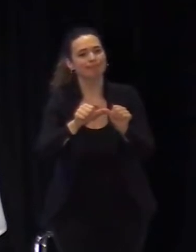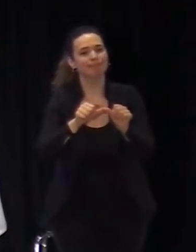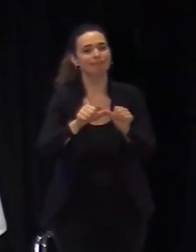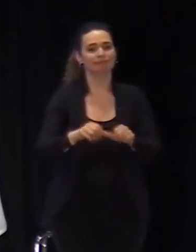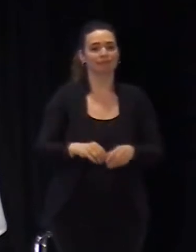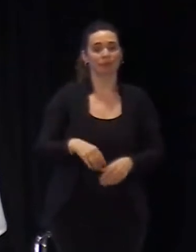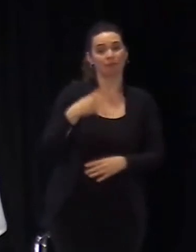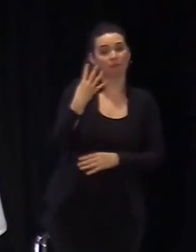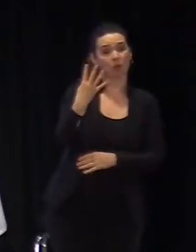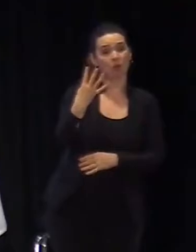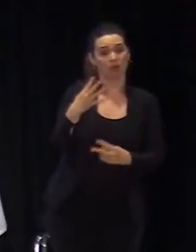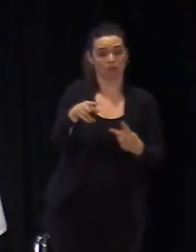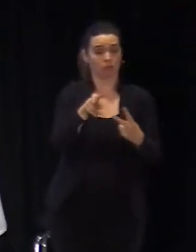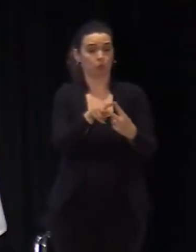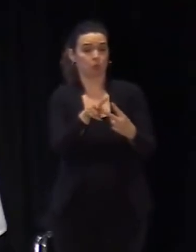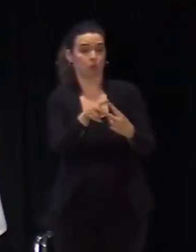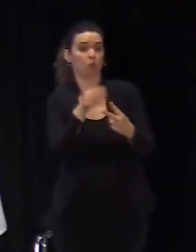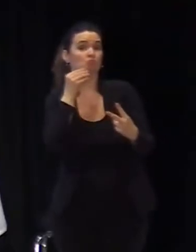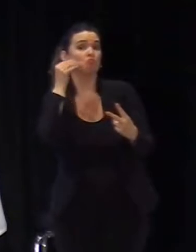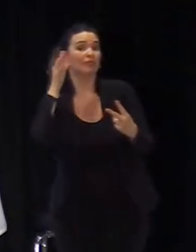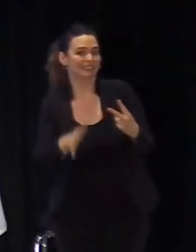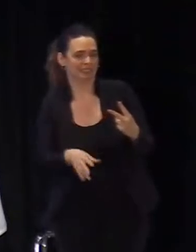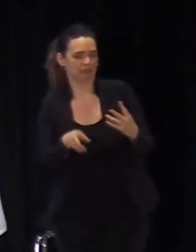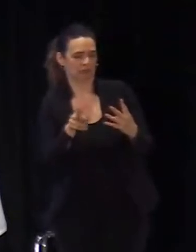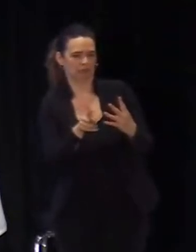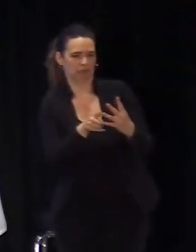are residents. Again,